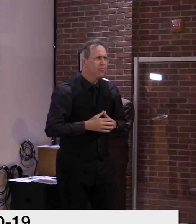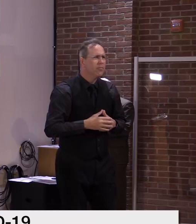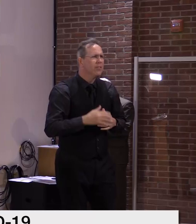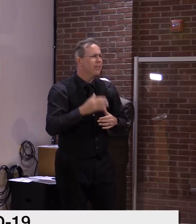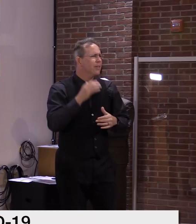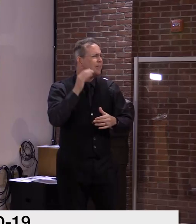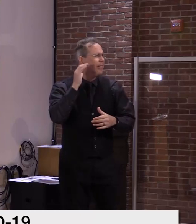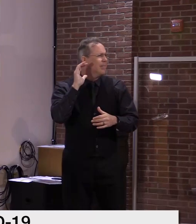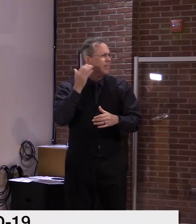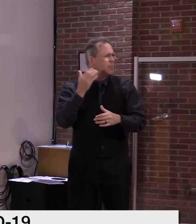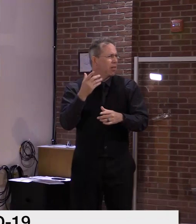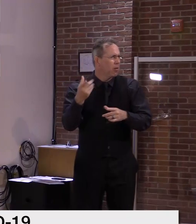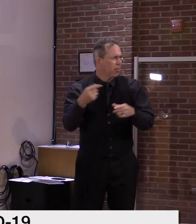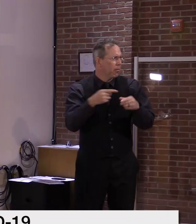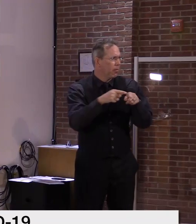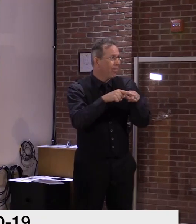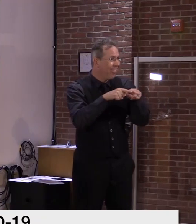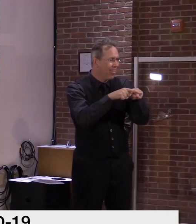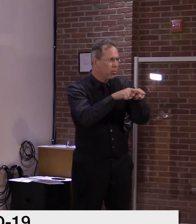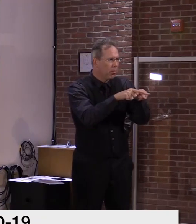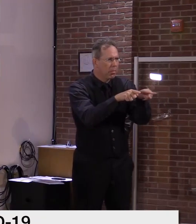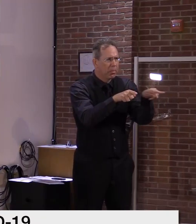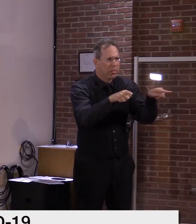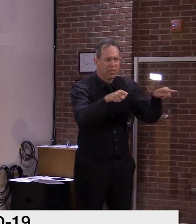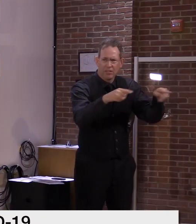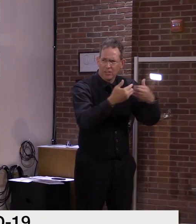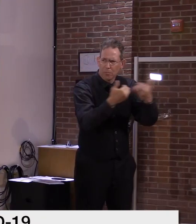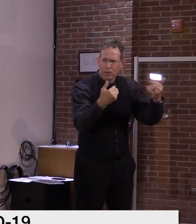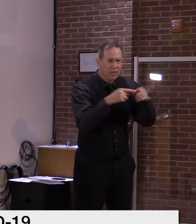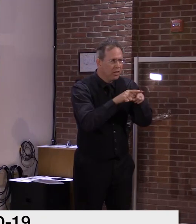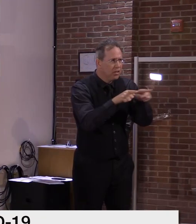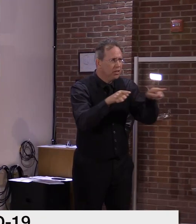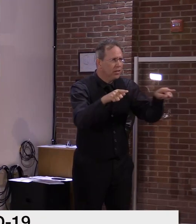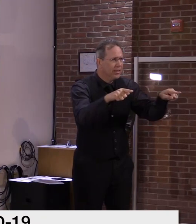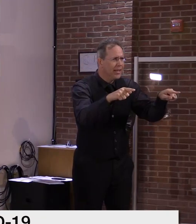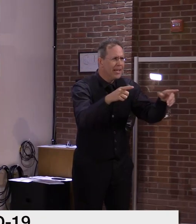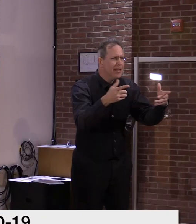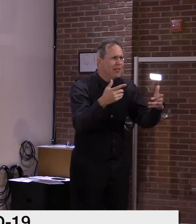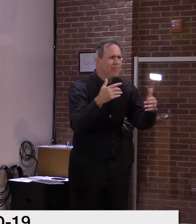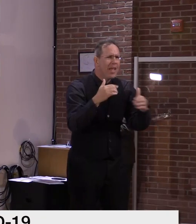have ideas about how you can work to redirect